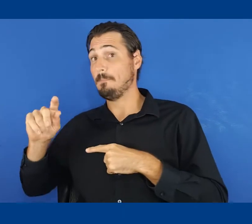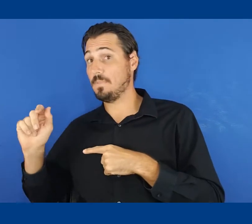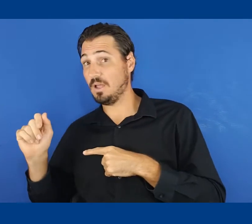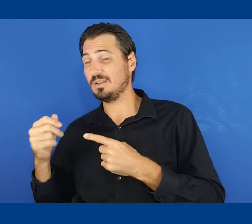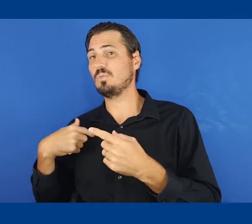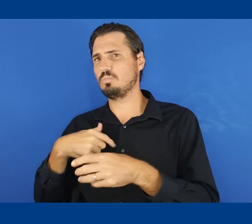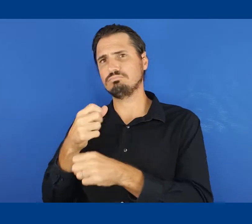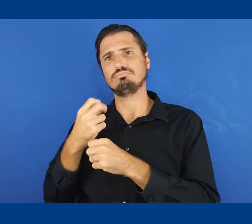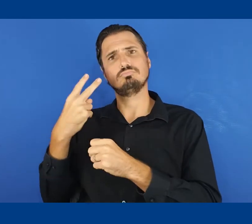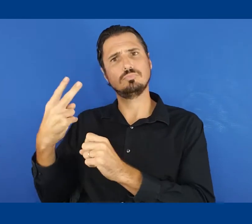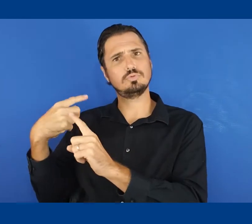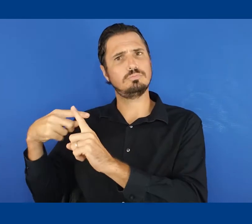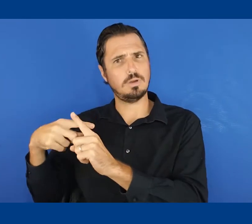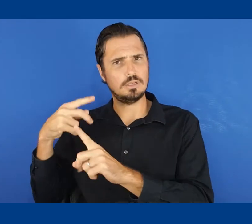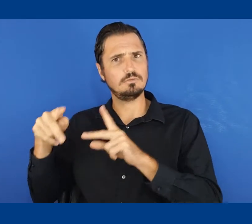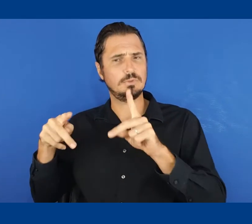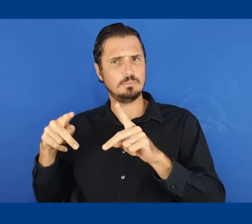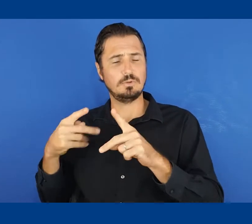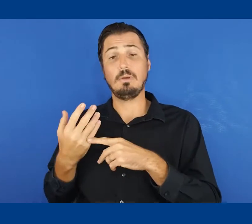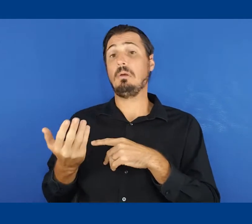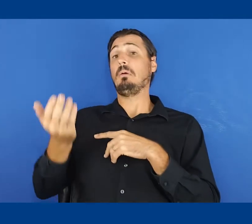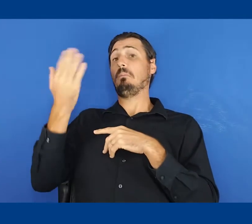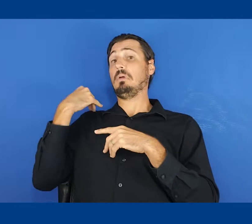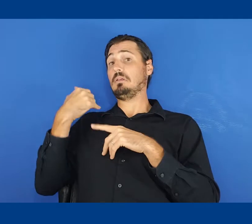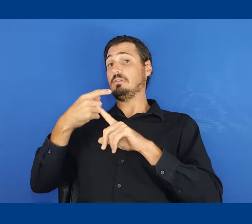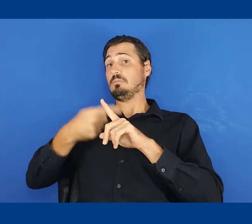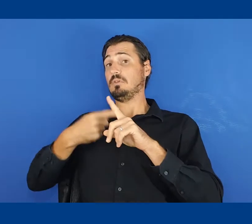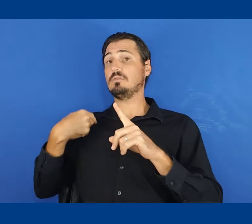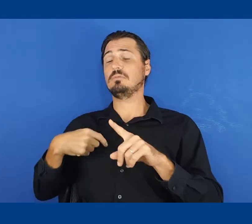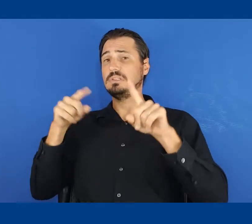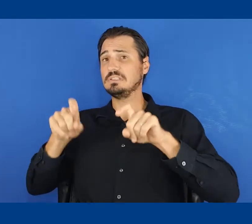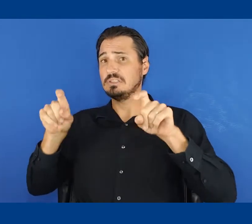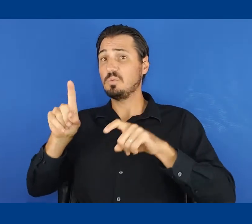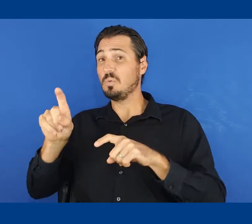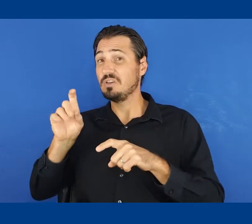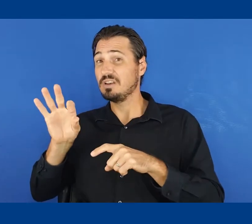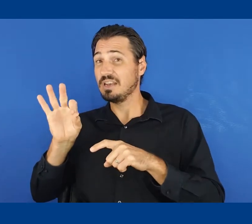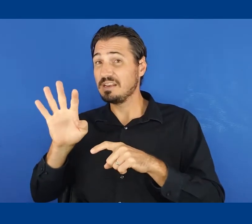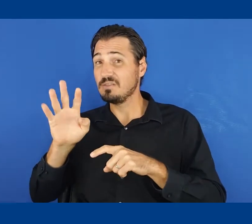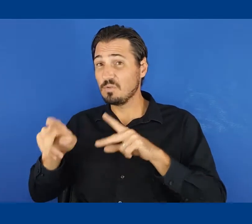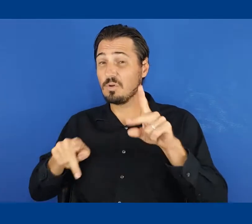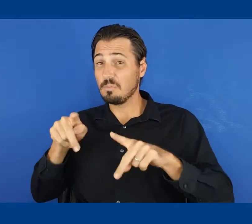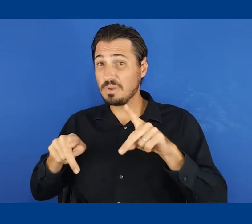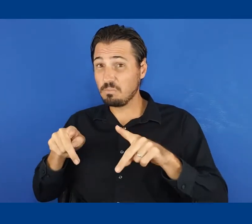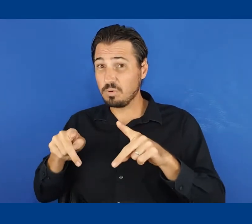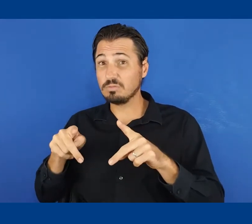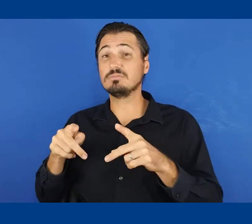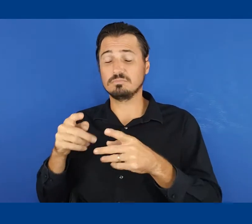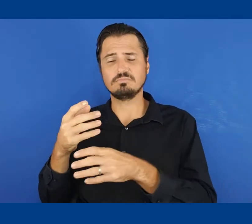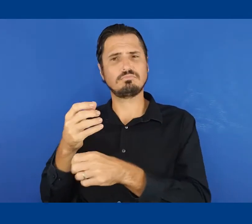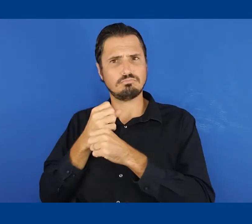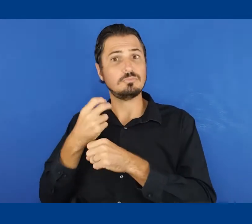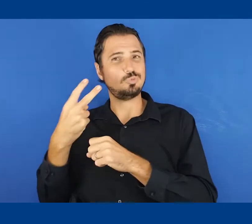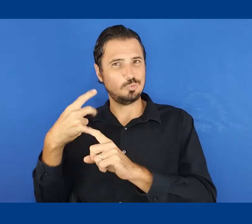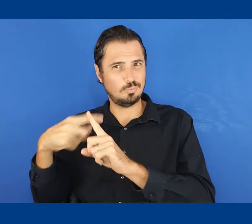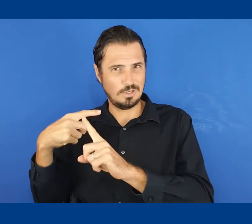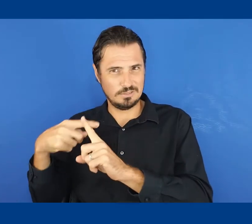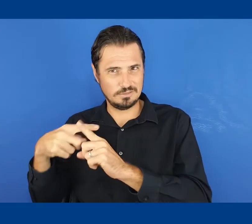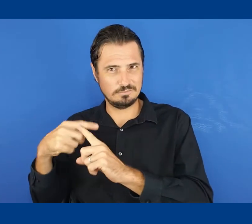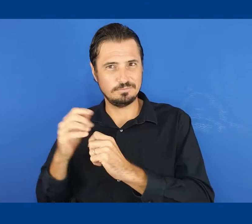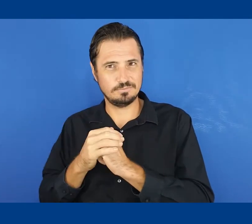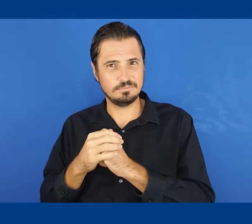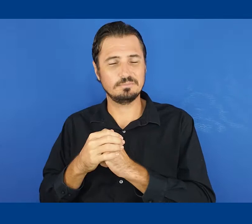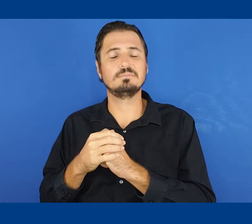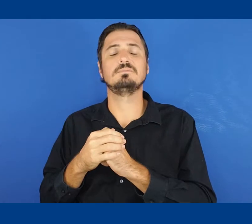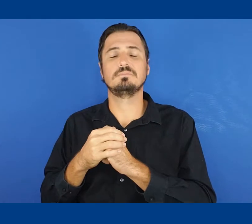2 positives. Earlier this month, we tested 194 people at Vidina Stadium, which also resulted in 2